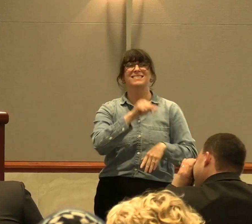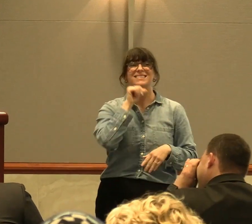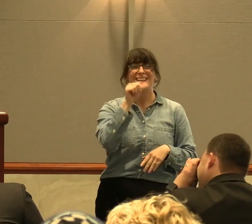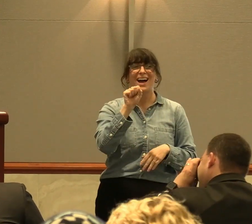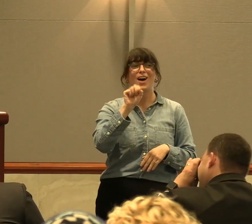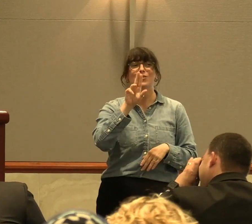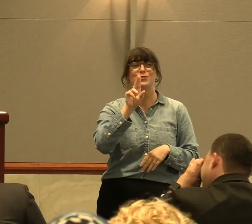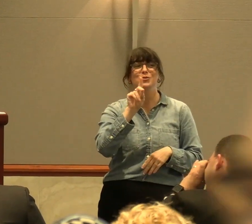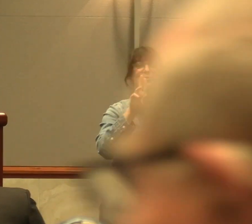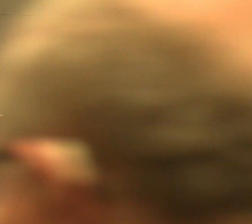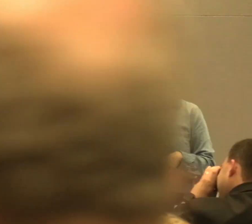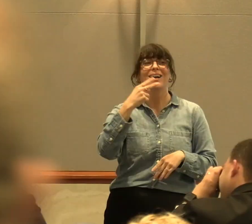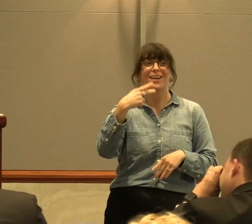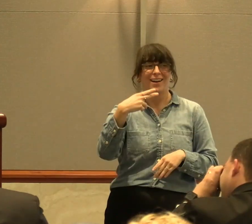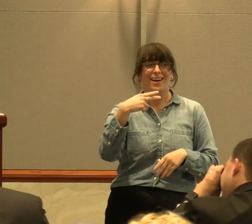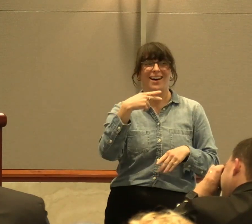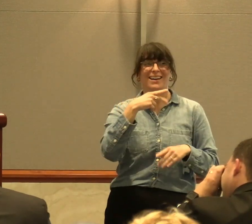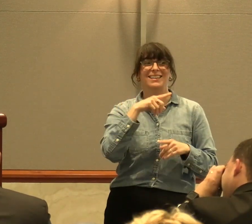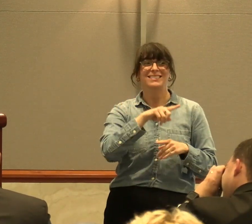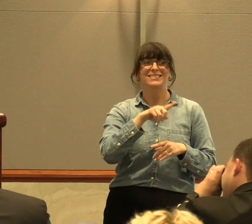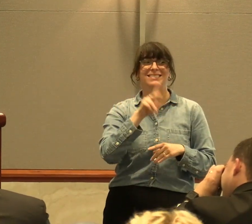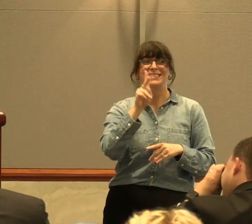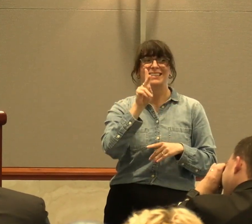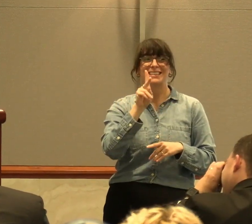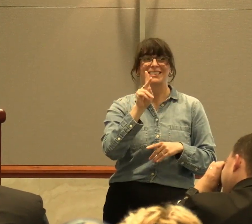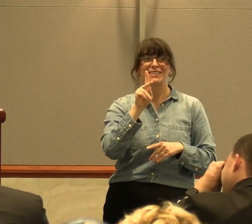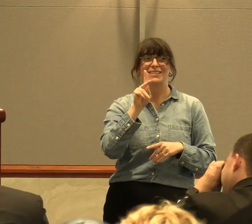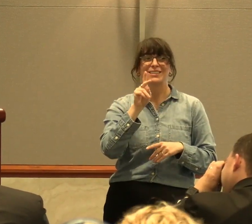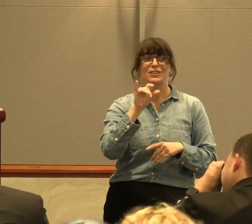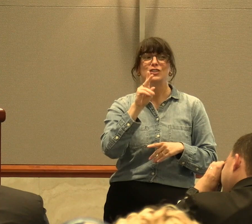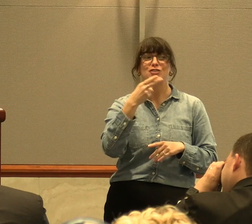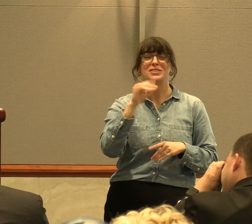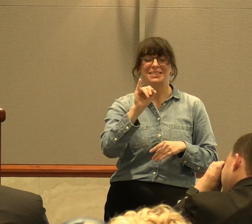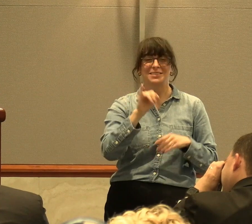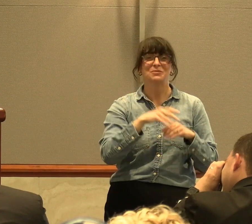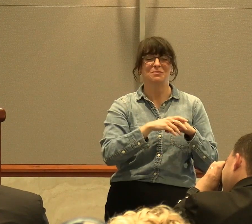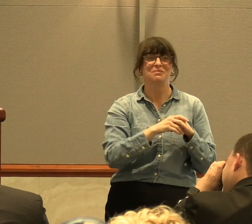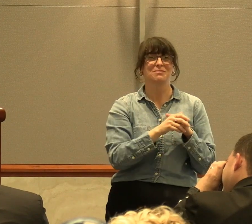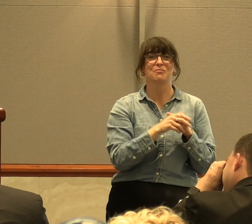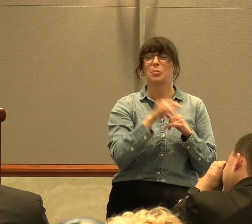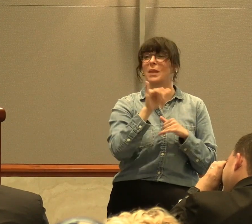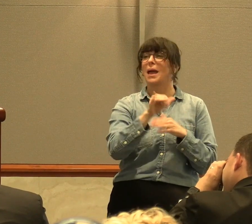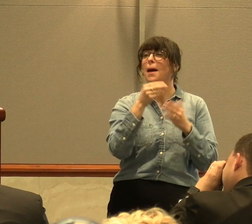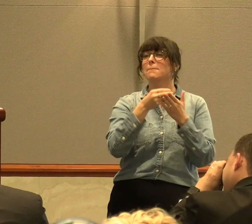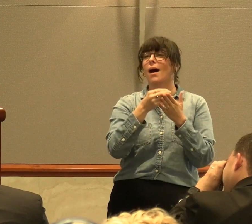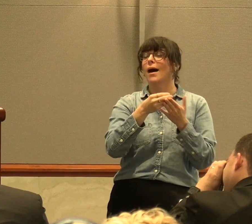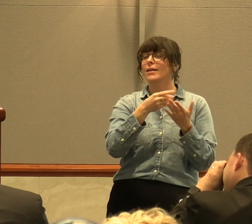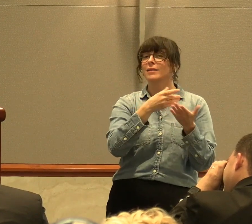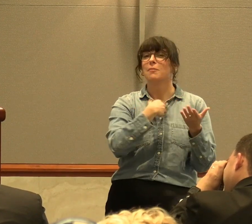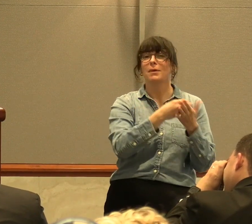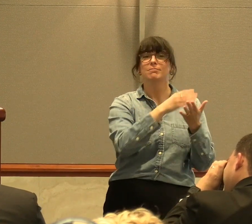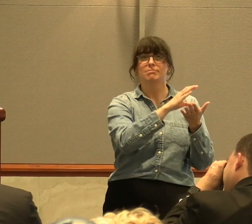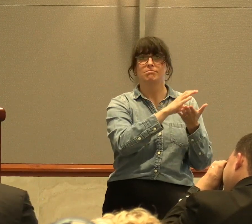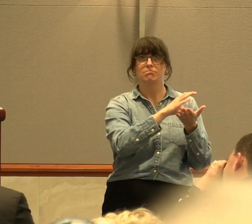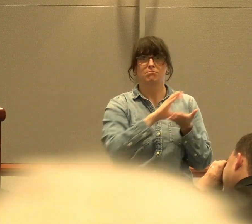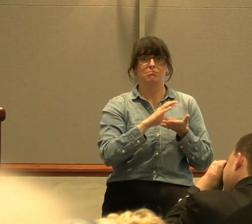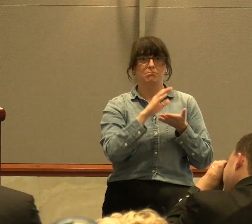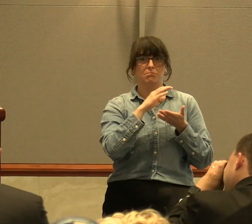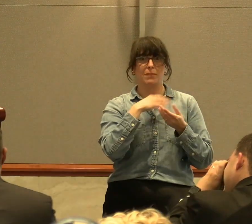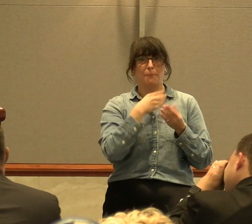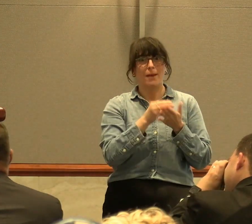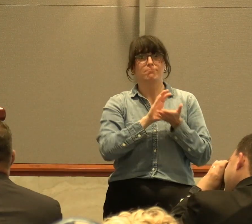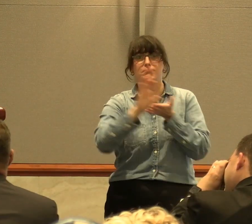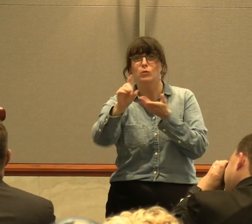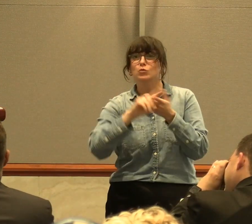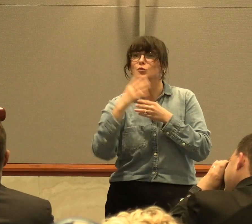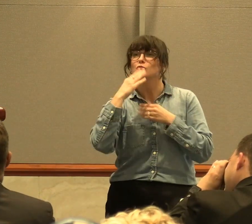And we were expected to put some money in it almost every day. And that money went to Jewish National Fund when I was young to make sure that we